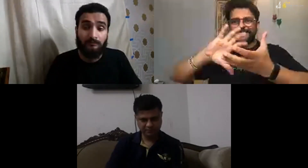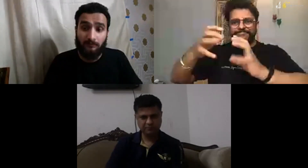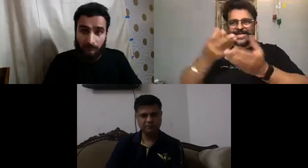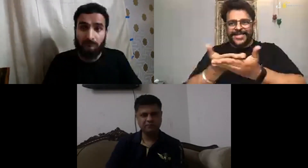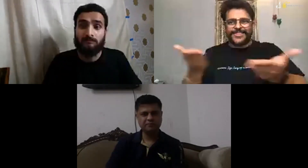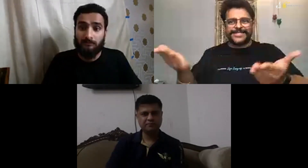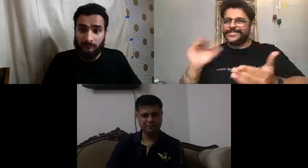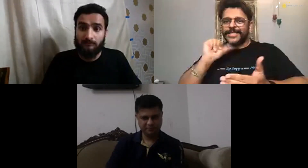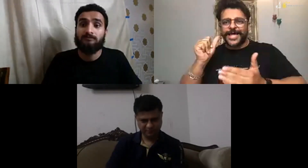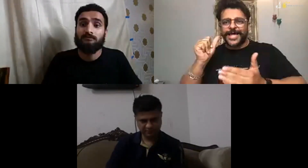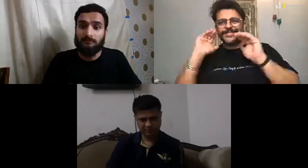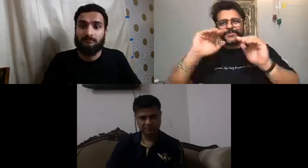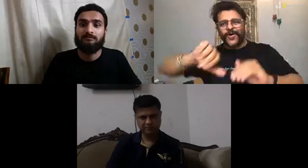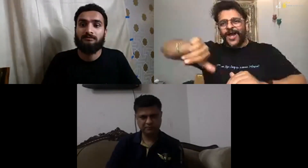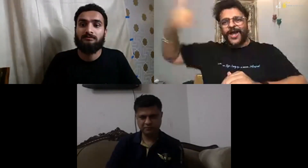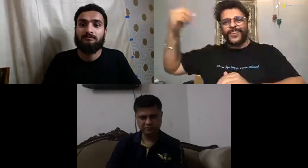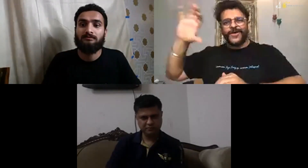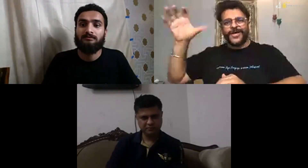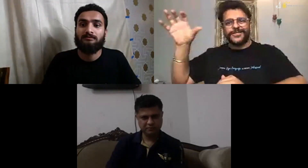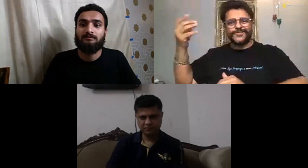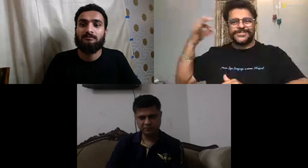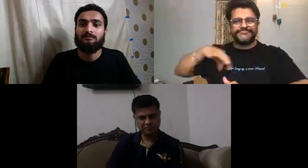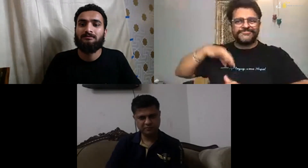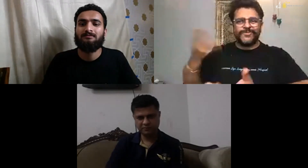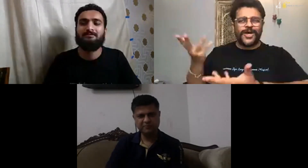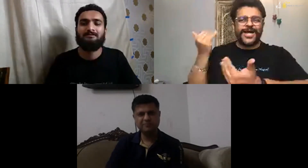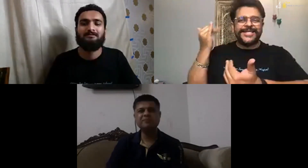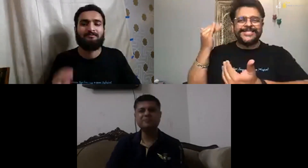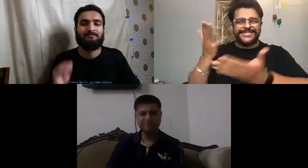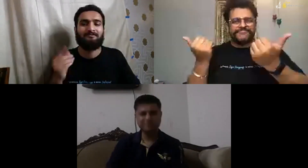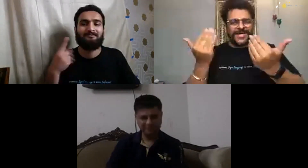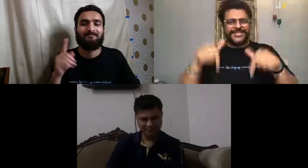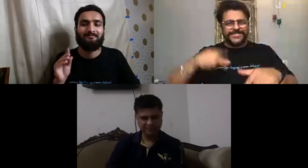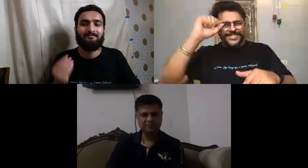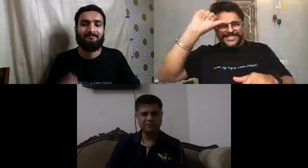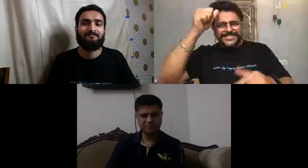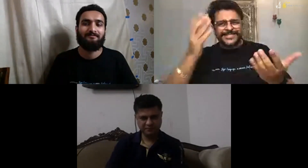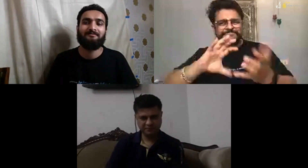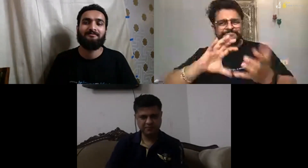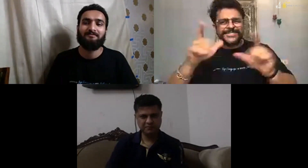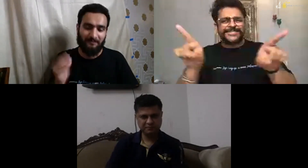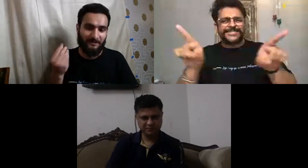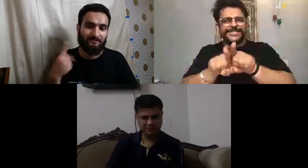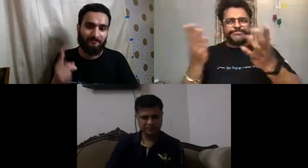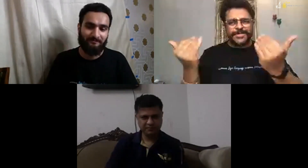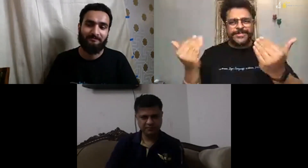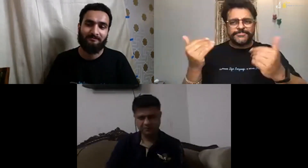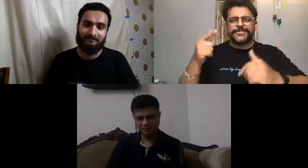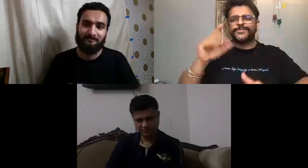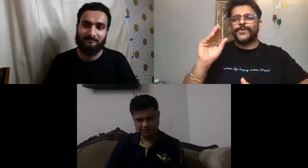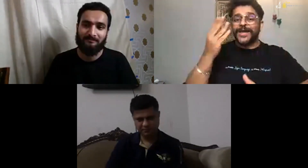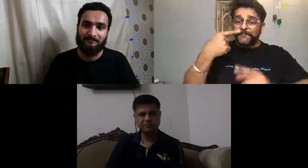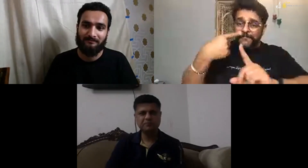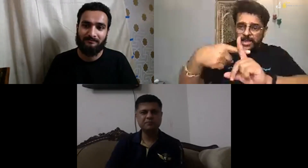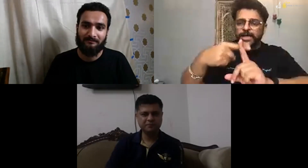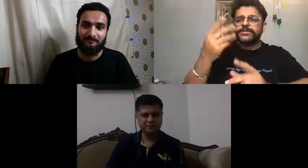Indian apps, and something that's made in India and not supported by other countries. Why should they be getting the profit? We as Indians